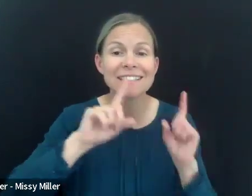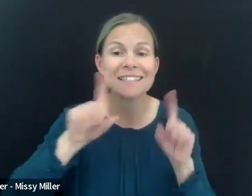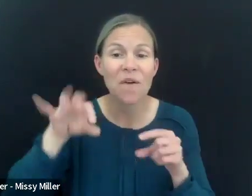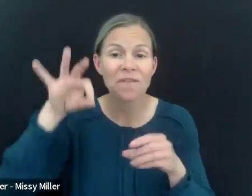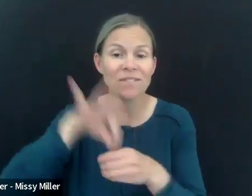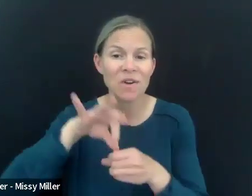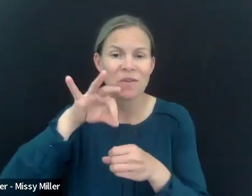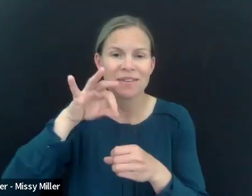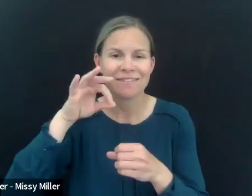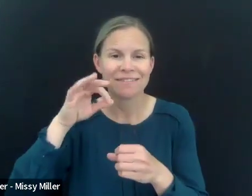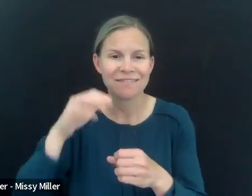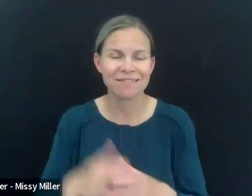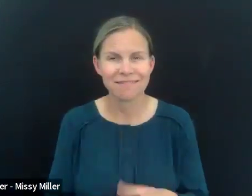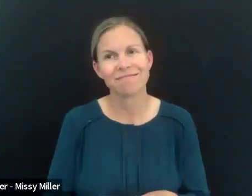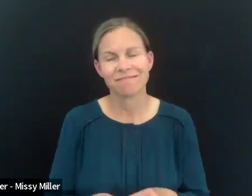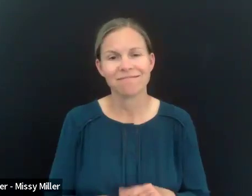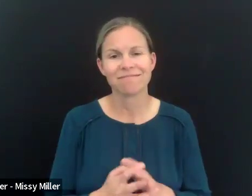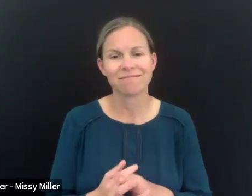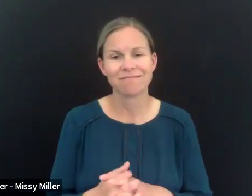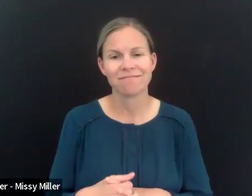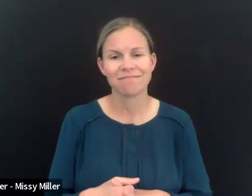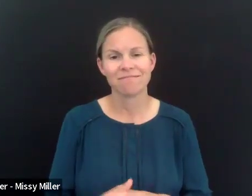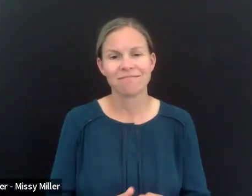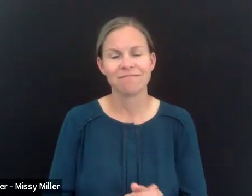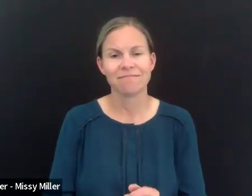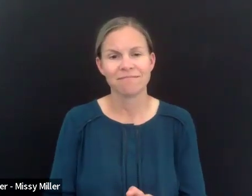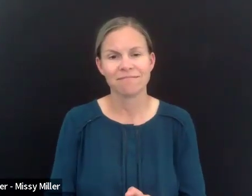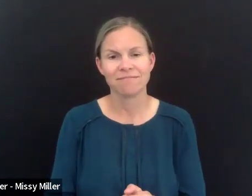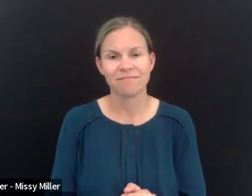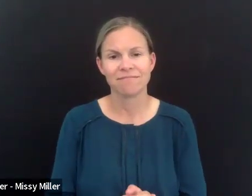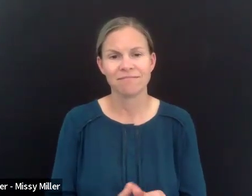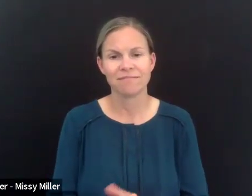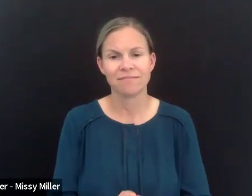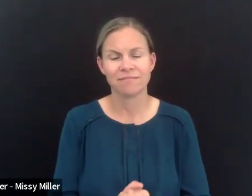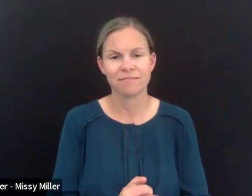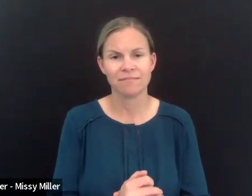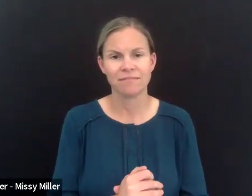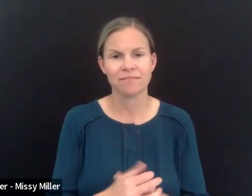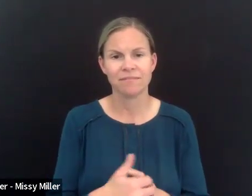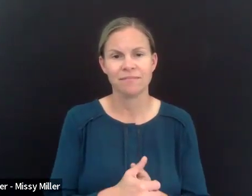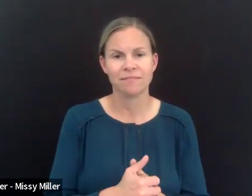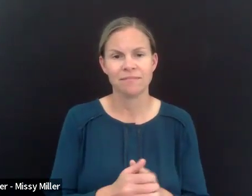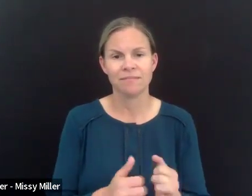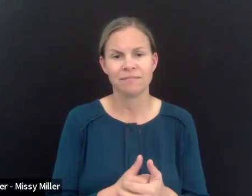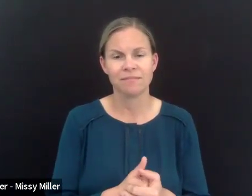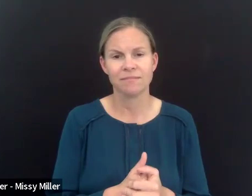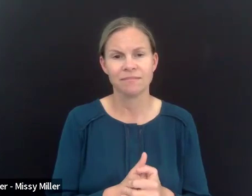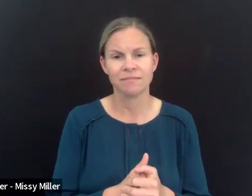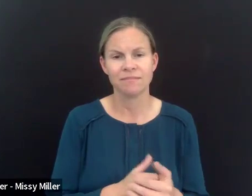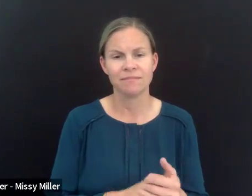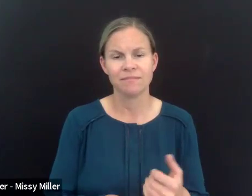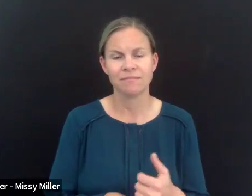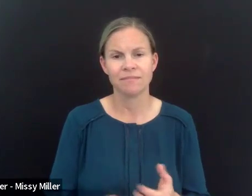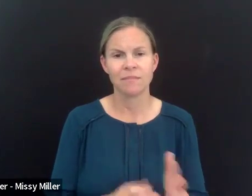But I will say that data and data collection, especially in this area, has to be rooted